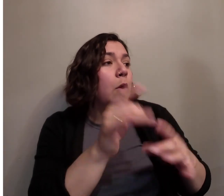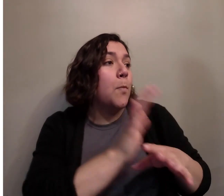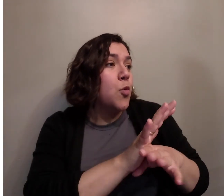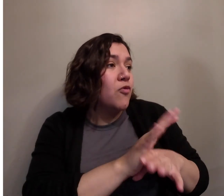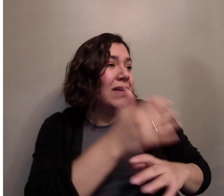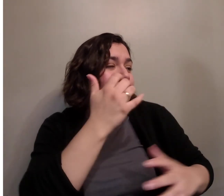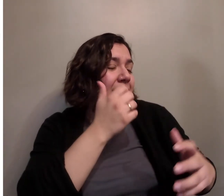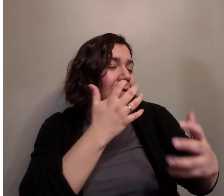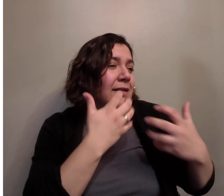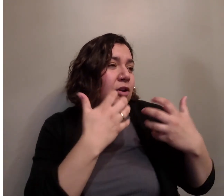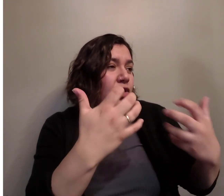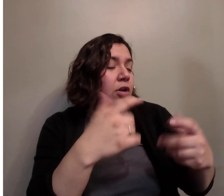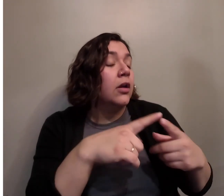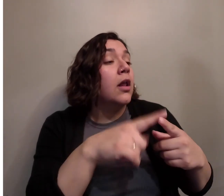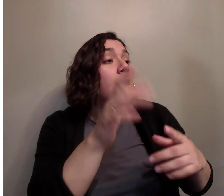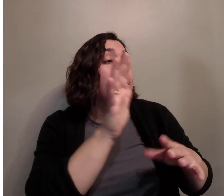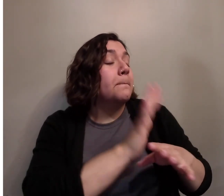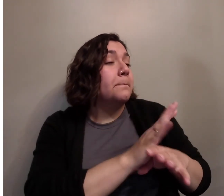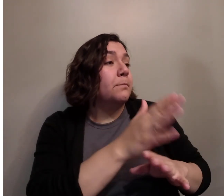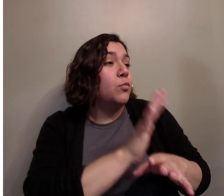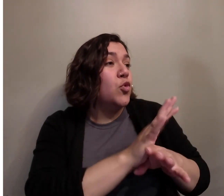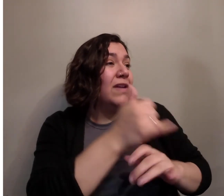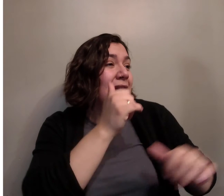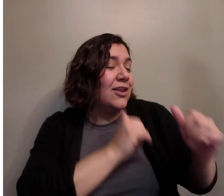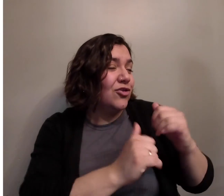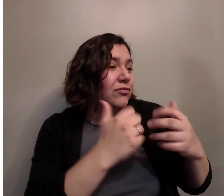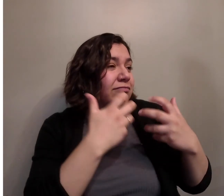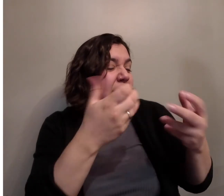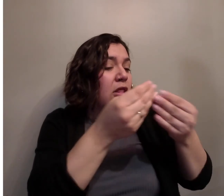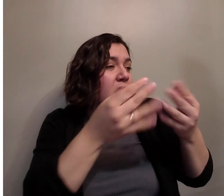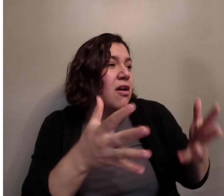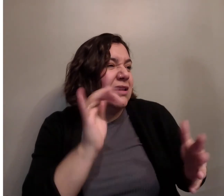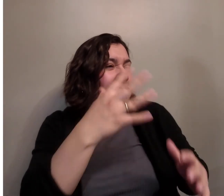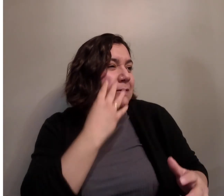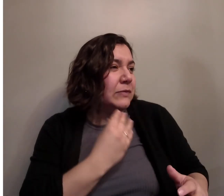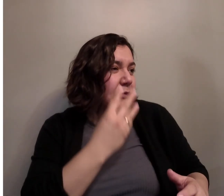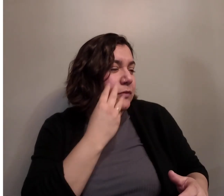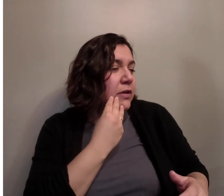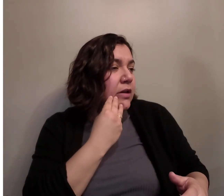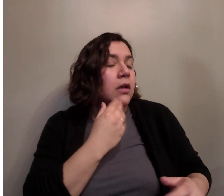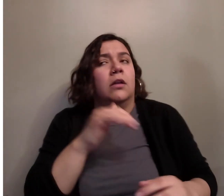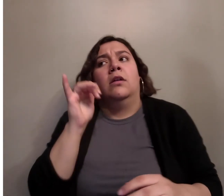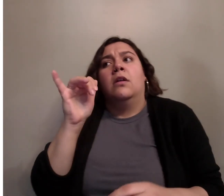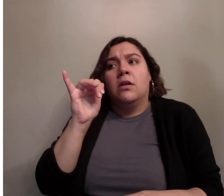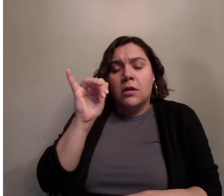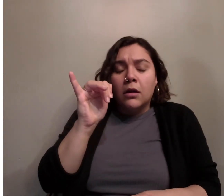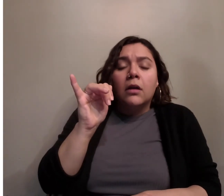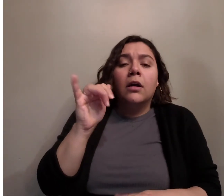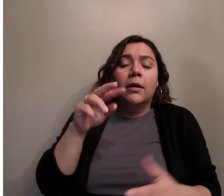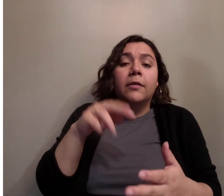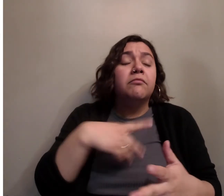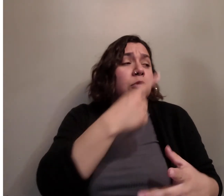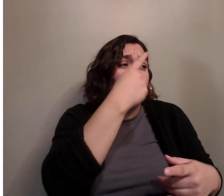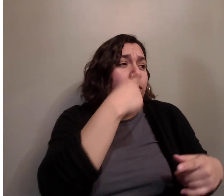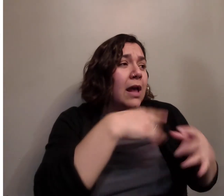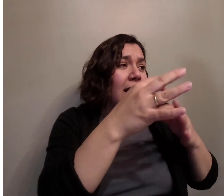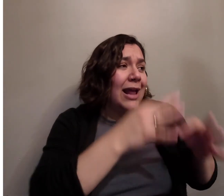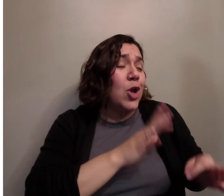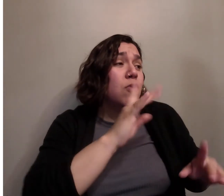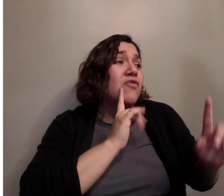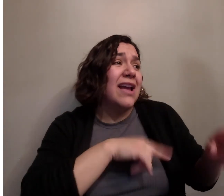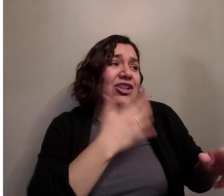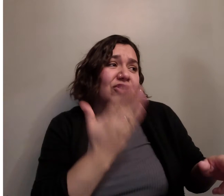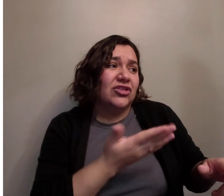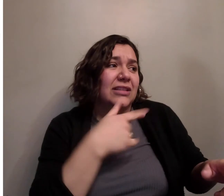the sadness of the movie theater experience potentially being lost. And tell